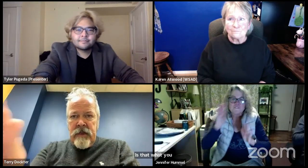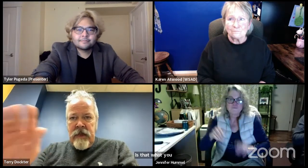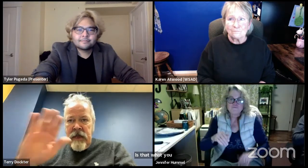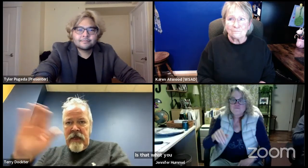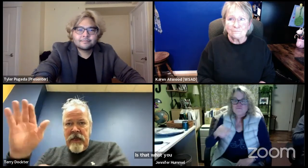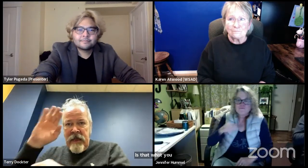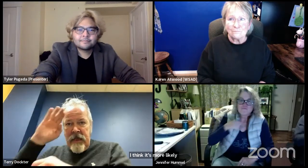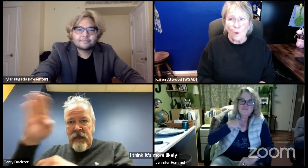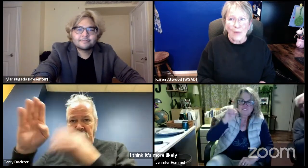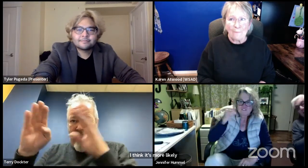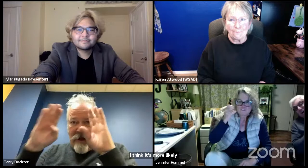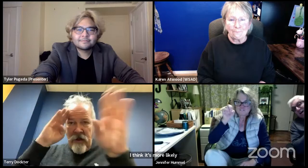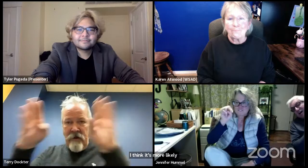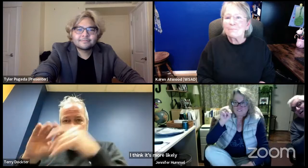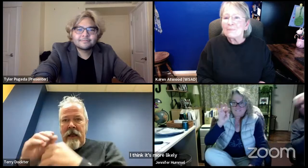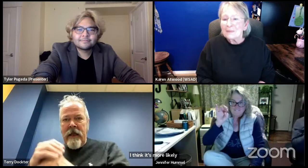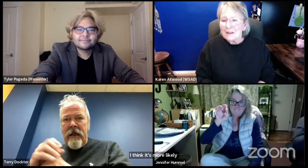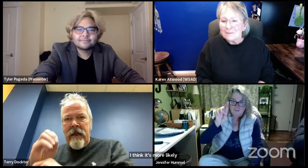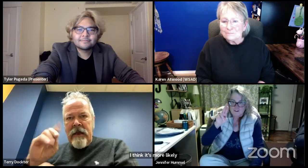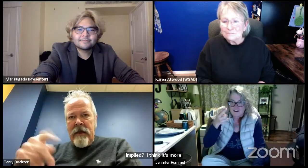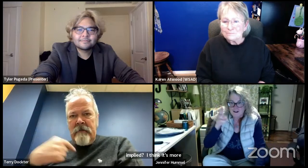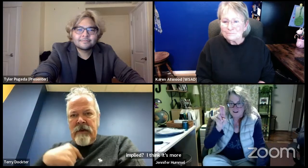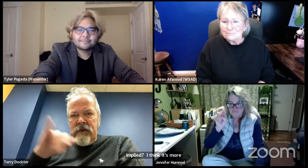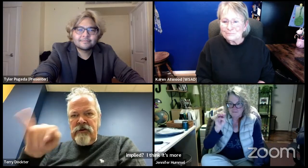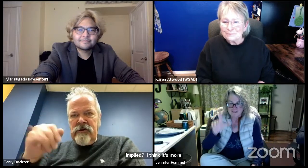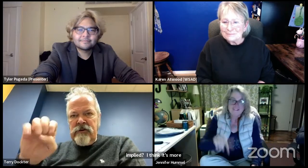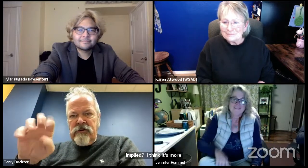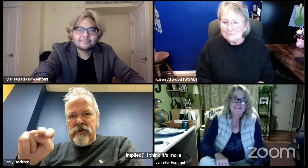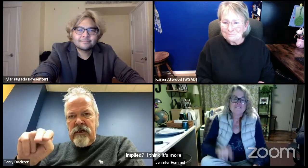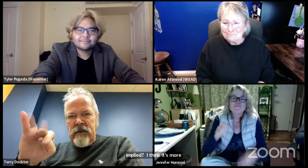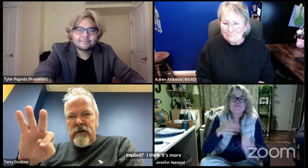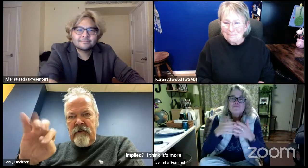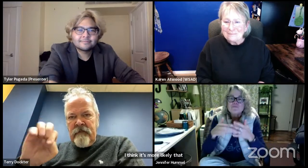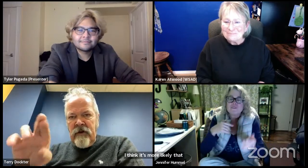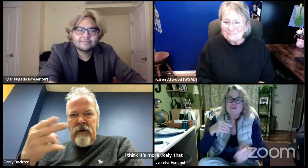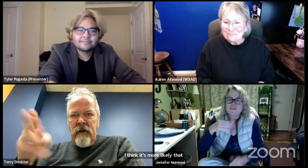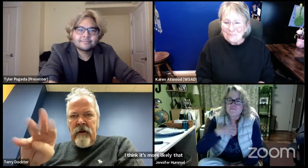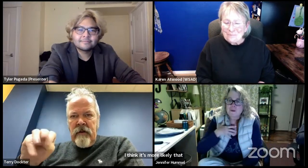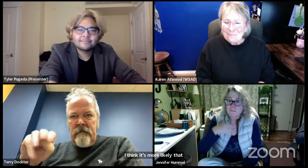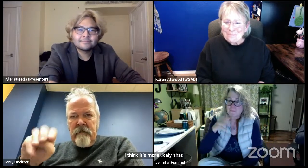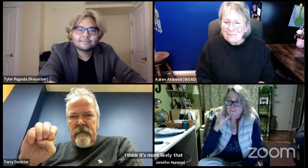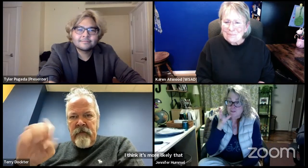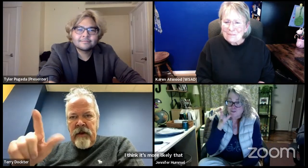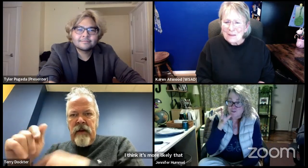Tyler. Hi, Jennifer. Jennifer says, hello. Hello, everybody. My name is Jennifer Hummel.